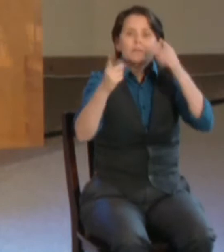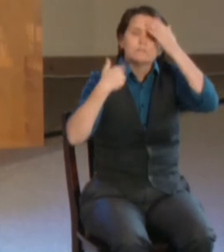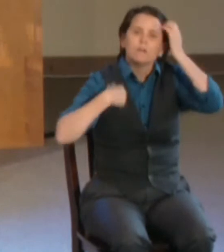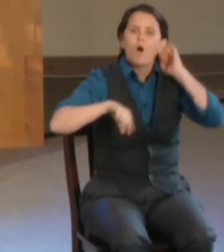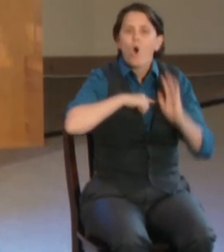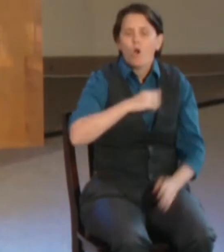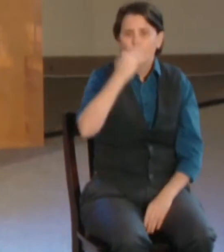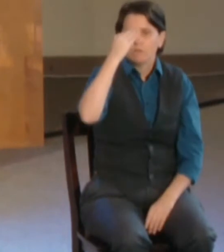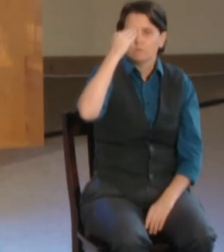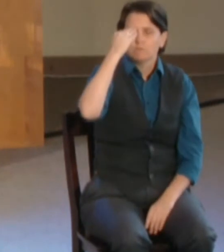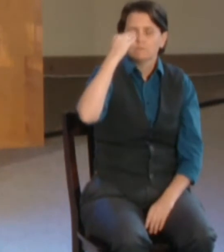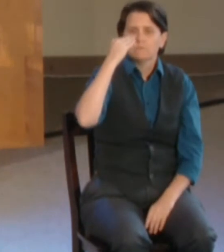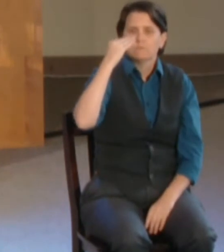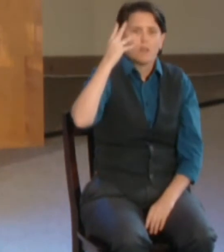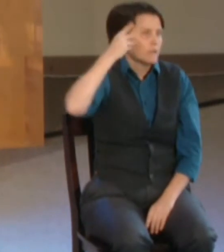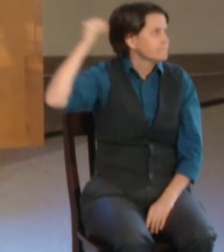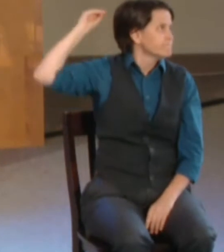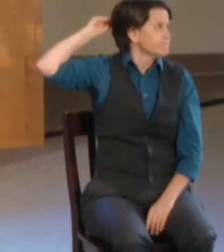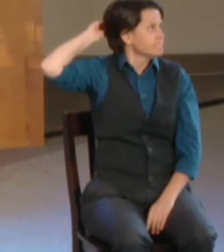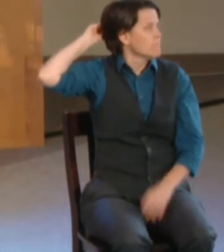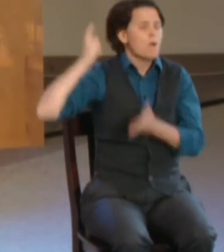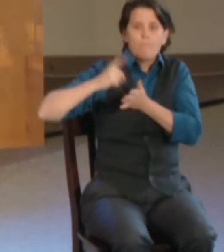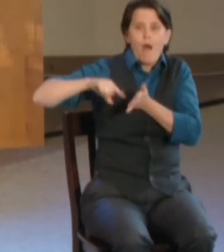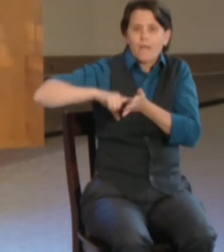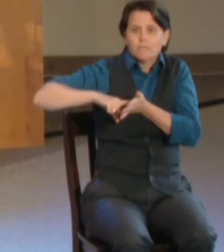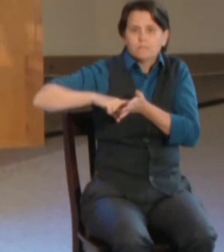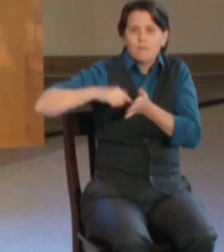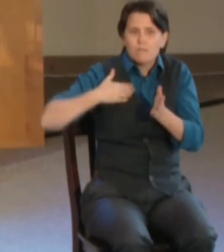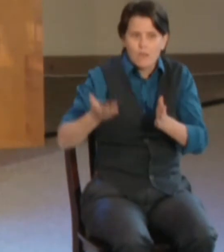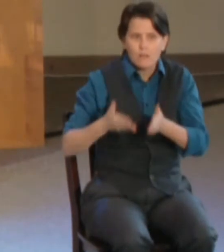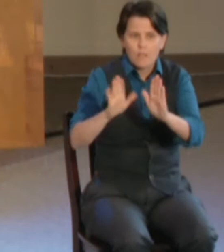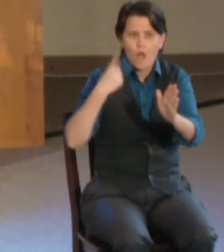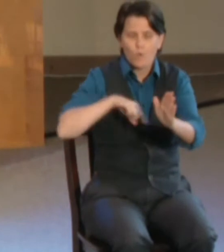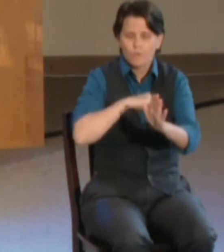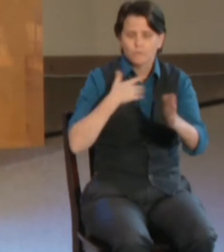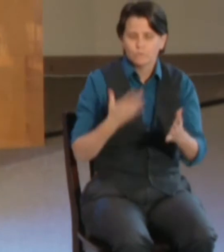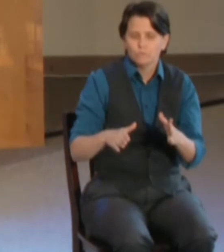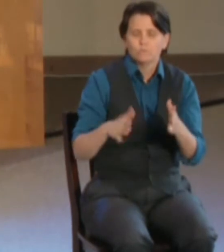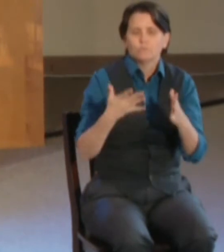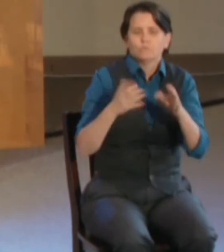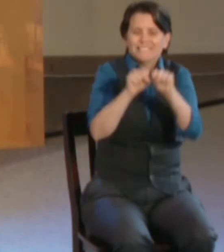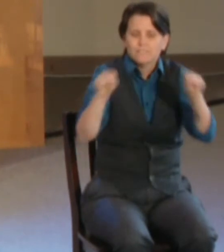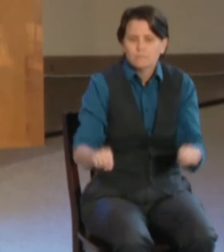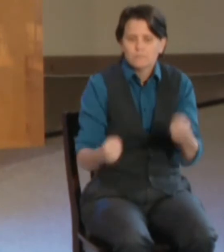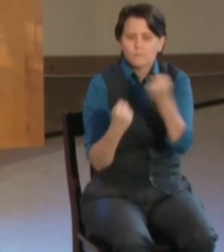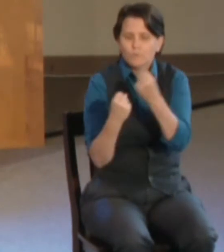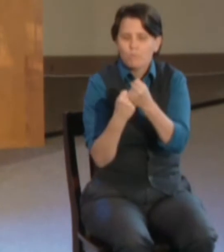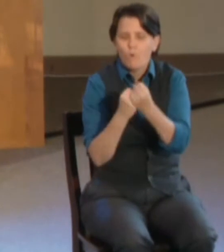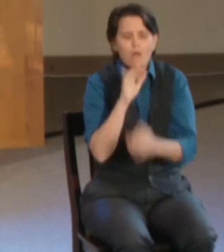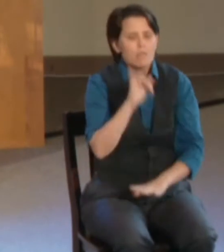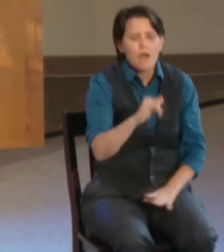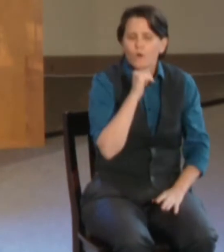unconscious biases that allow us to support broken systems in place, which can